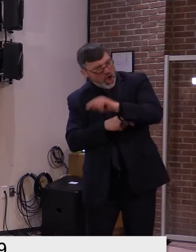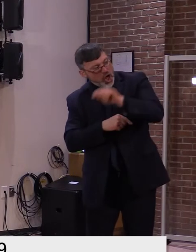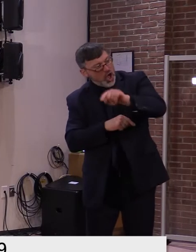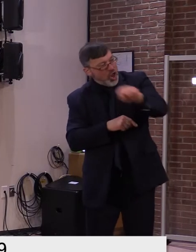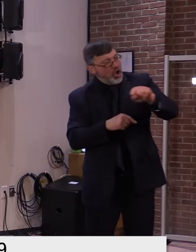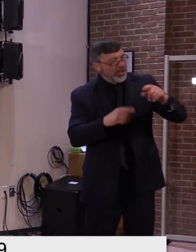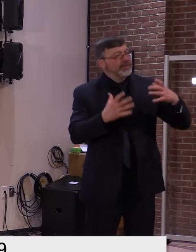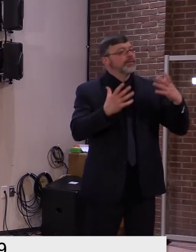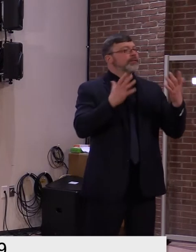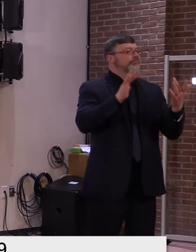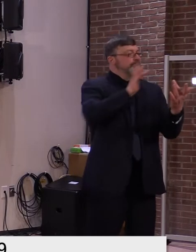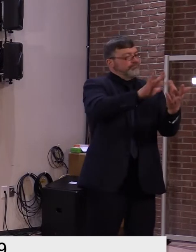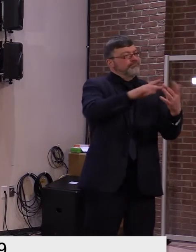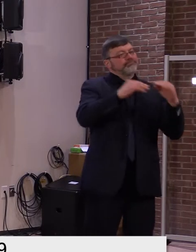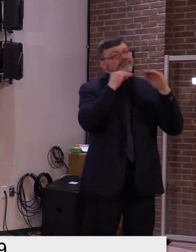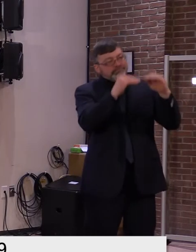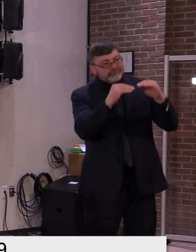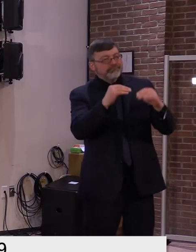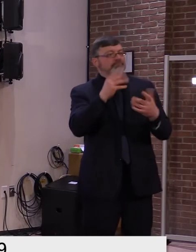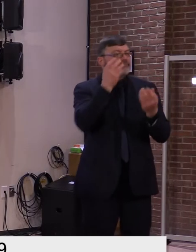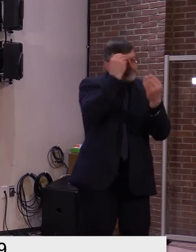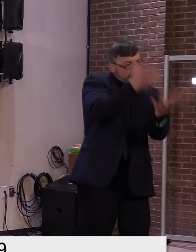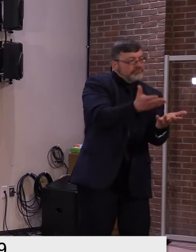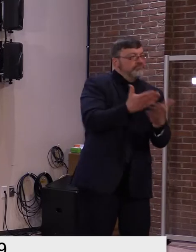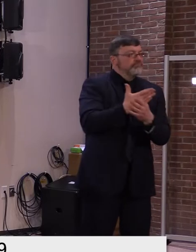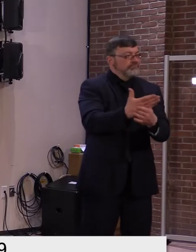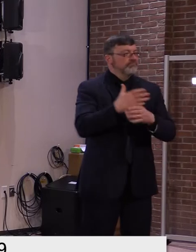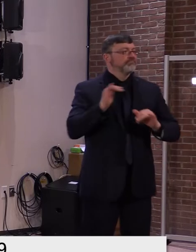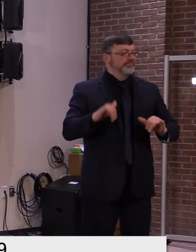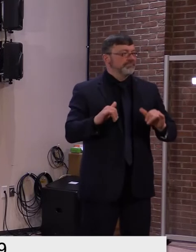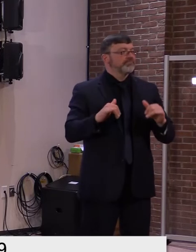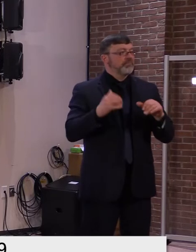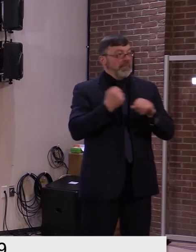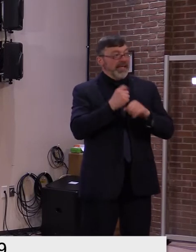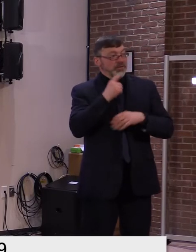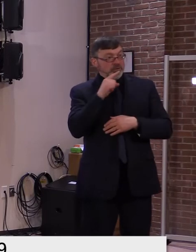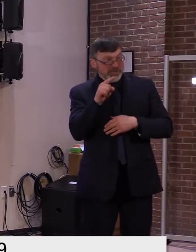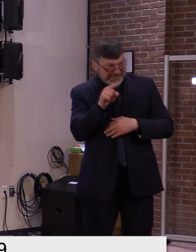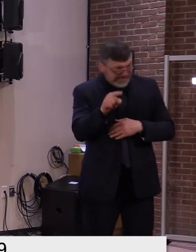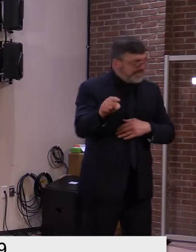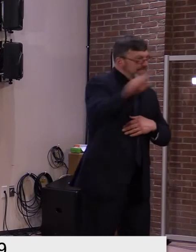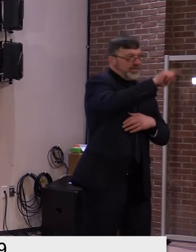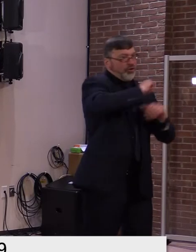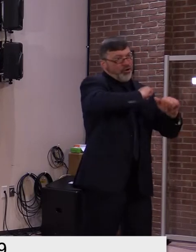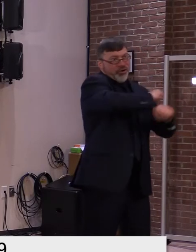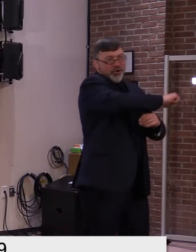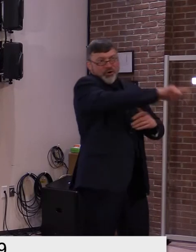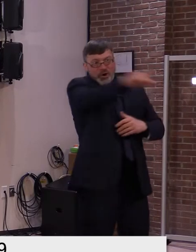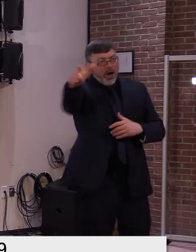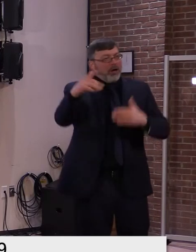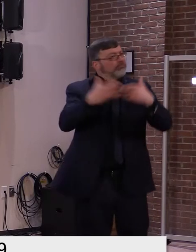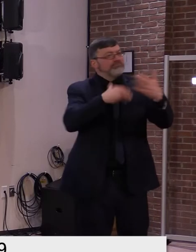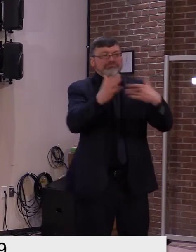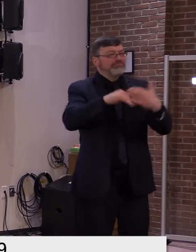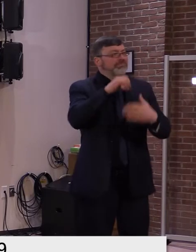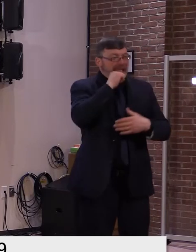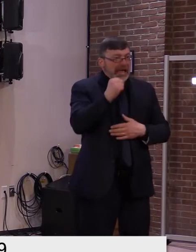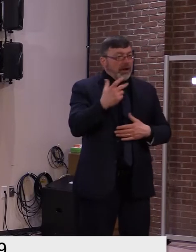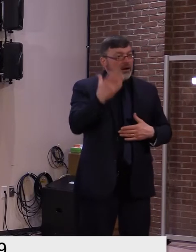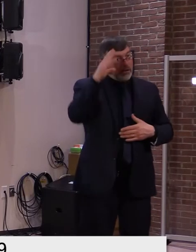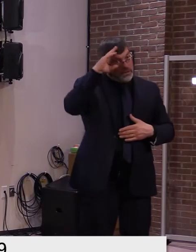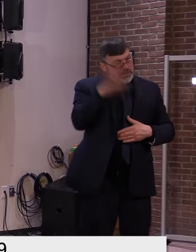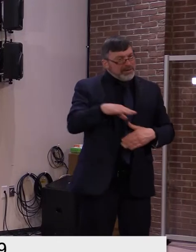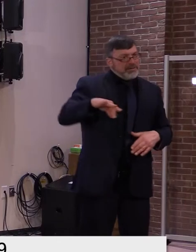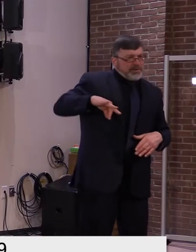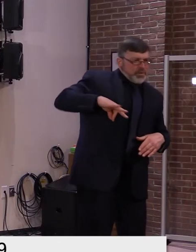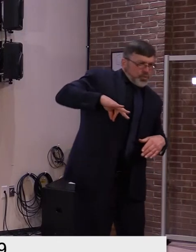and making sure that people understand the benefits of vaccine. Not only are you protecting yourself, you're protecting others as well. So I